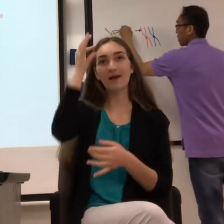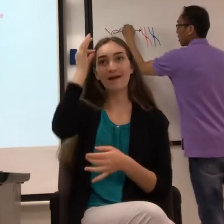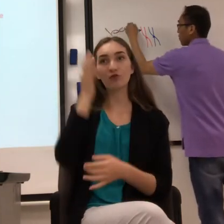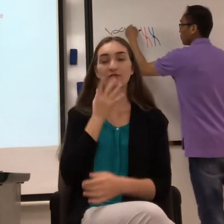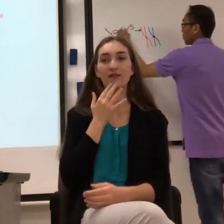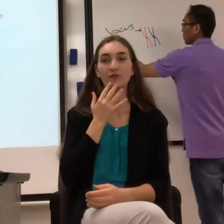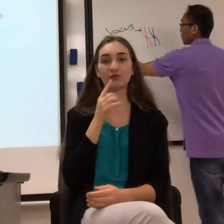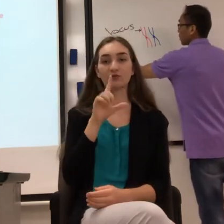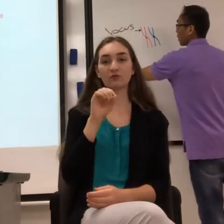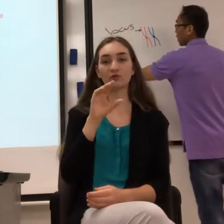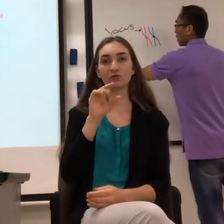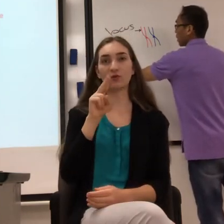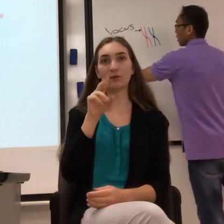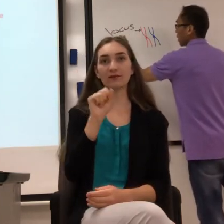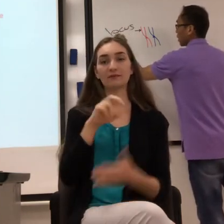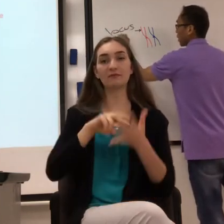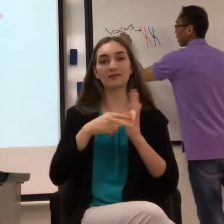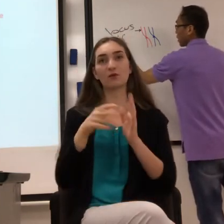location.